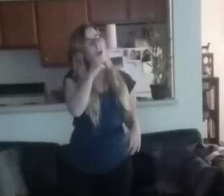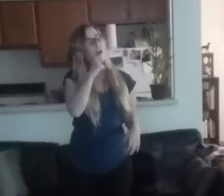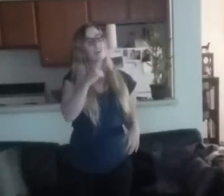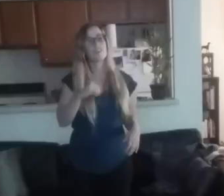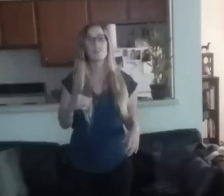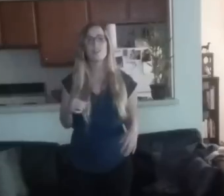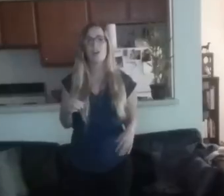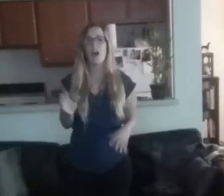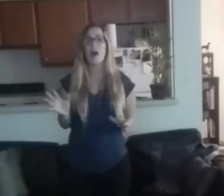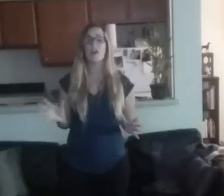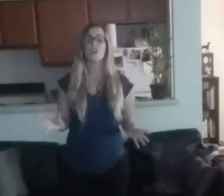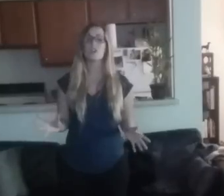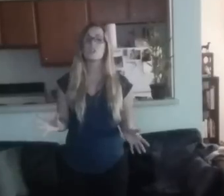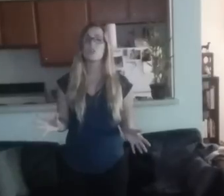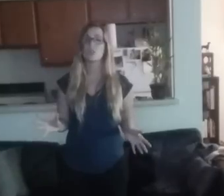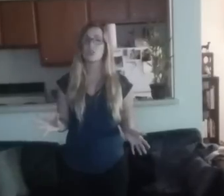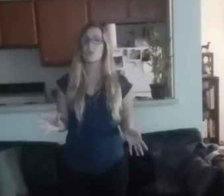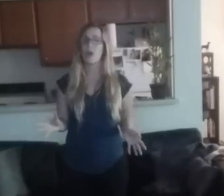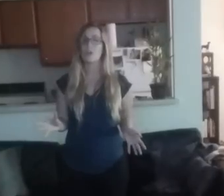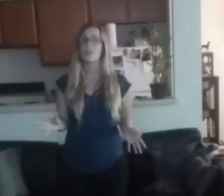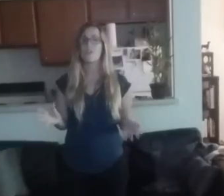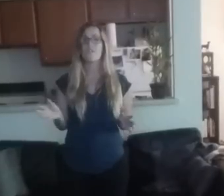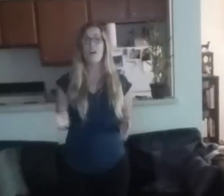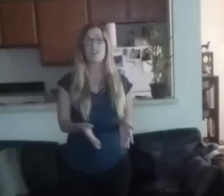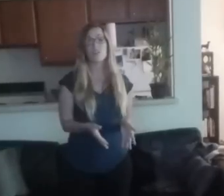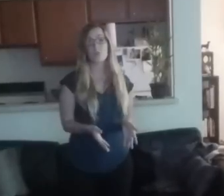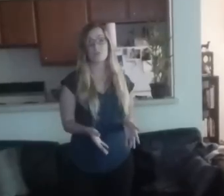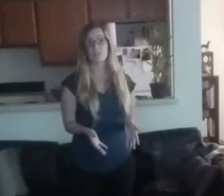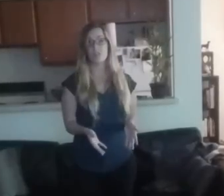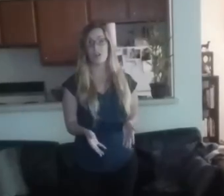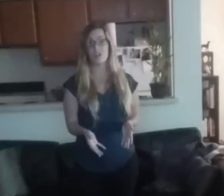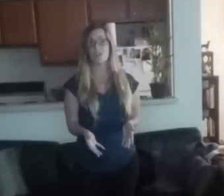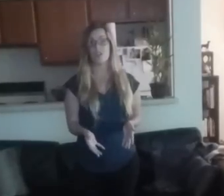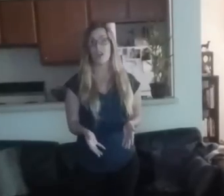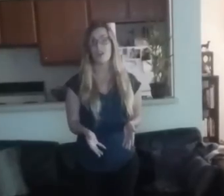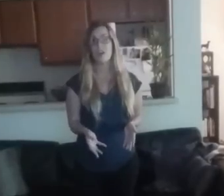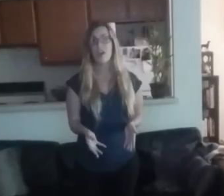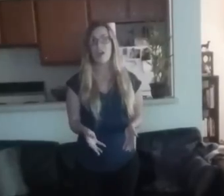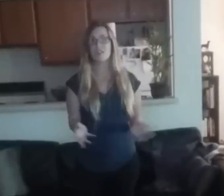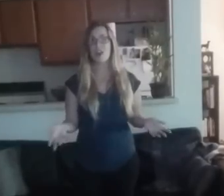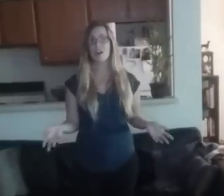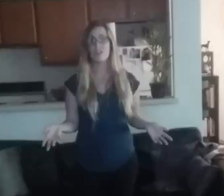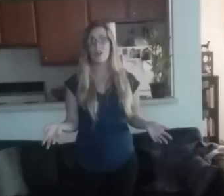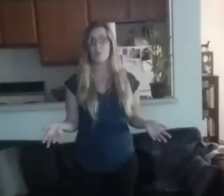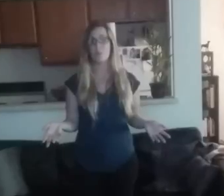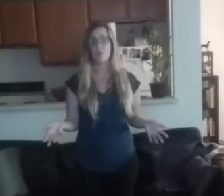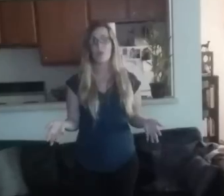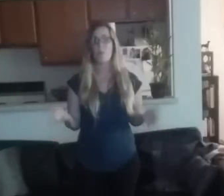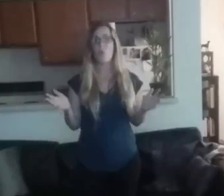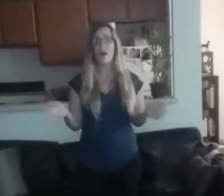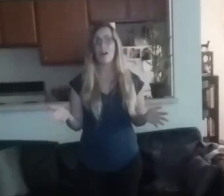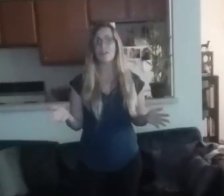crack, I urge you to look around. Find the person cracking their neck and tell them why they